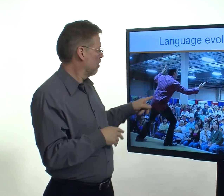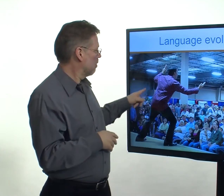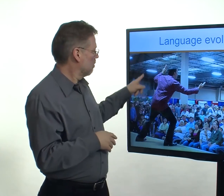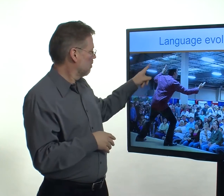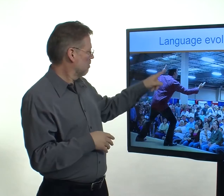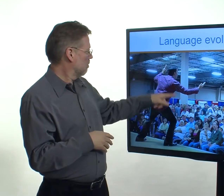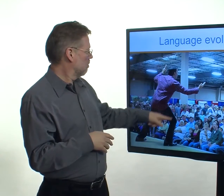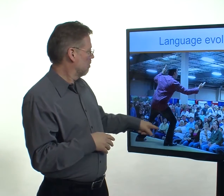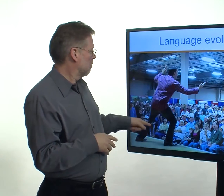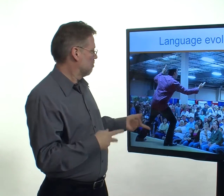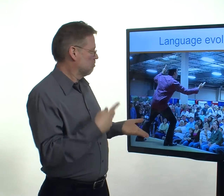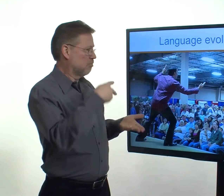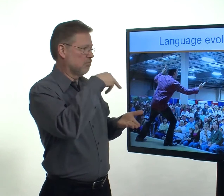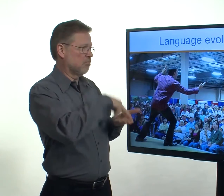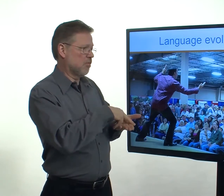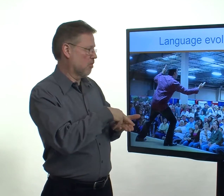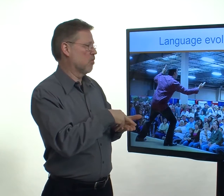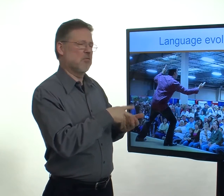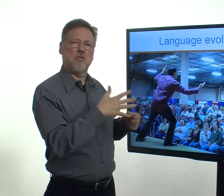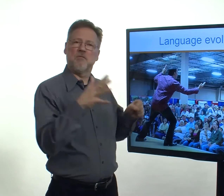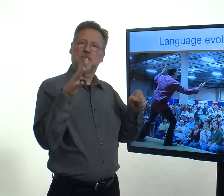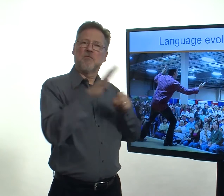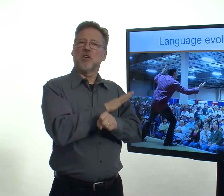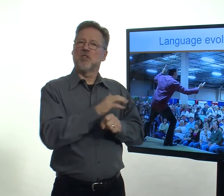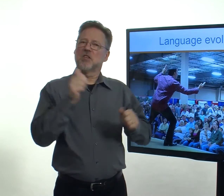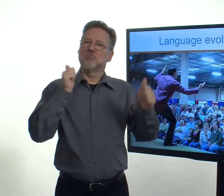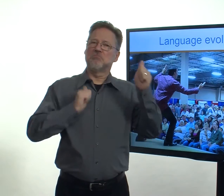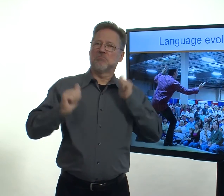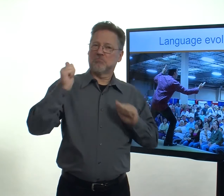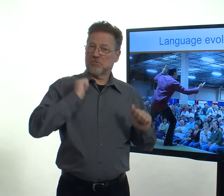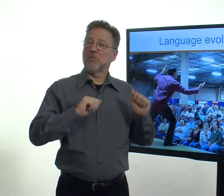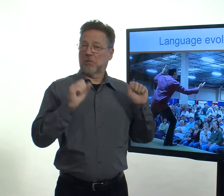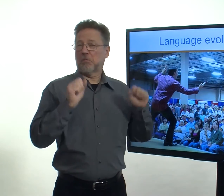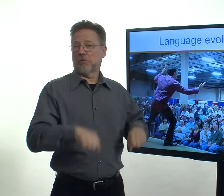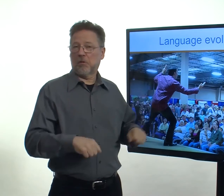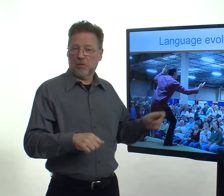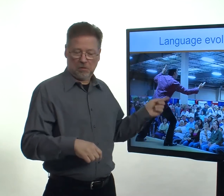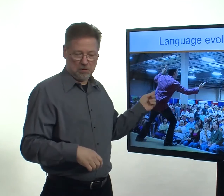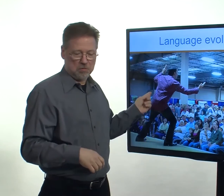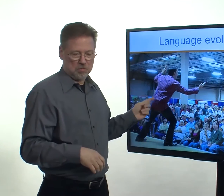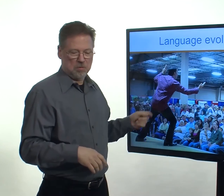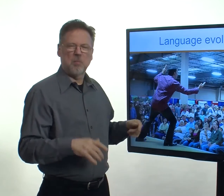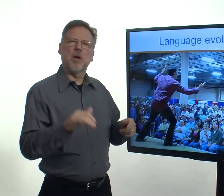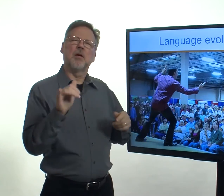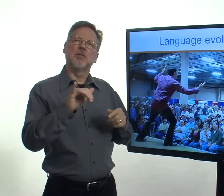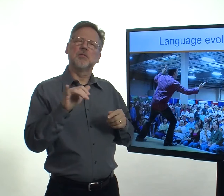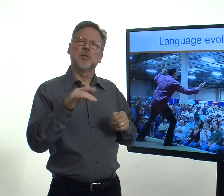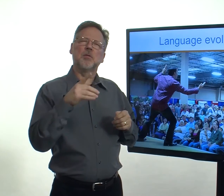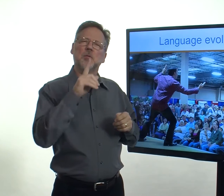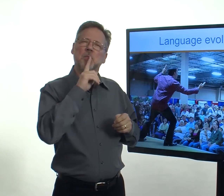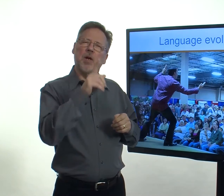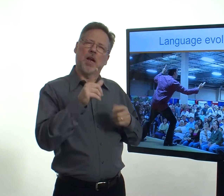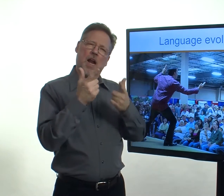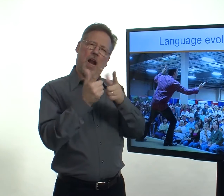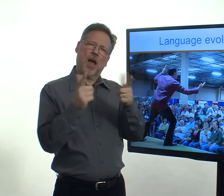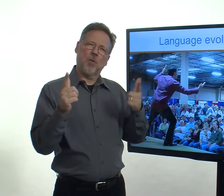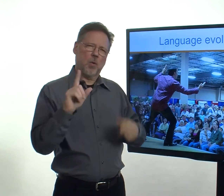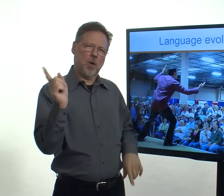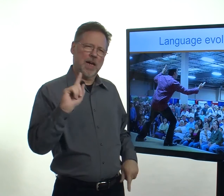Now, take a look at this person on stage. He's capable of giving a full performance in ASL, but also